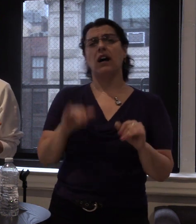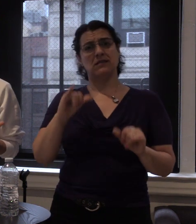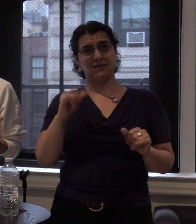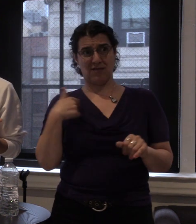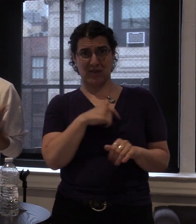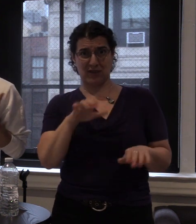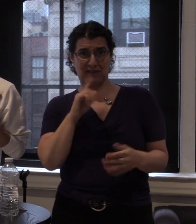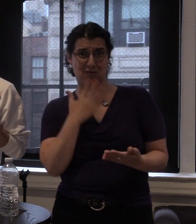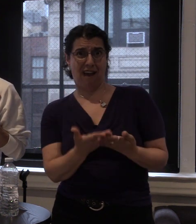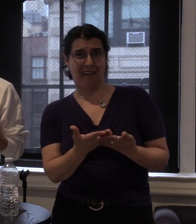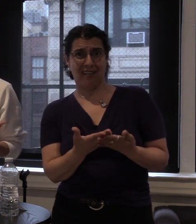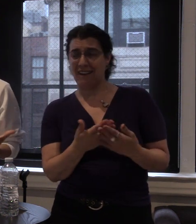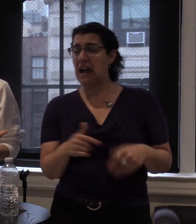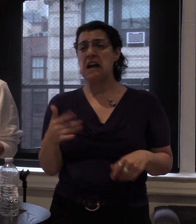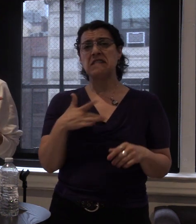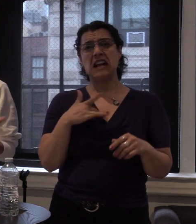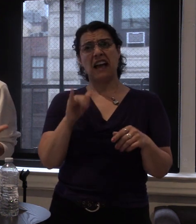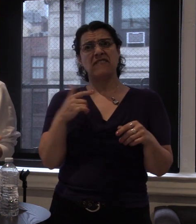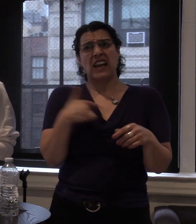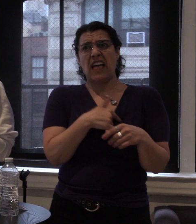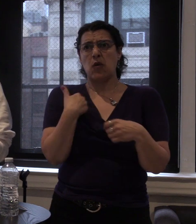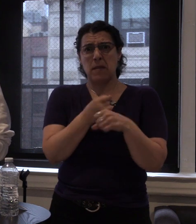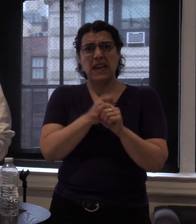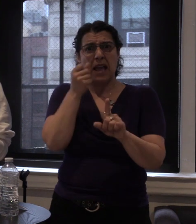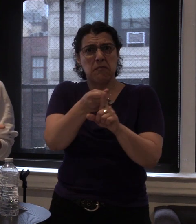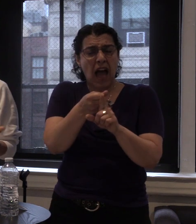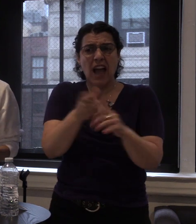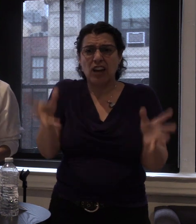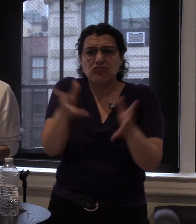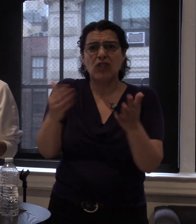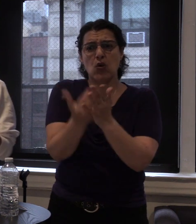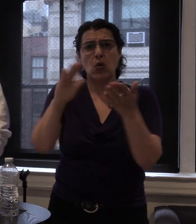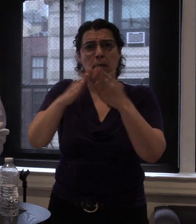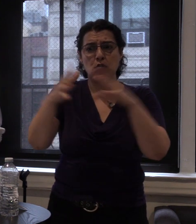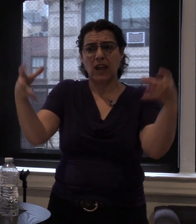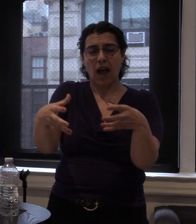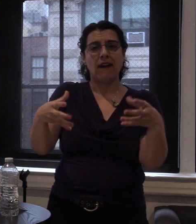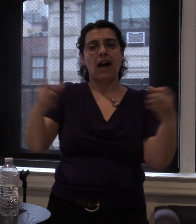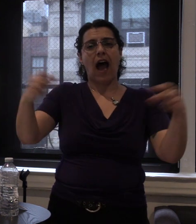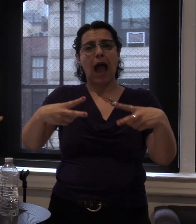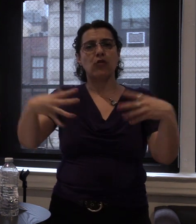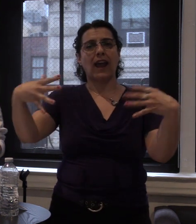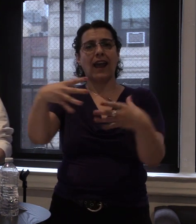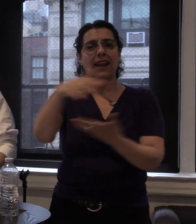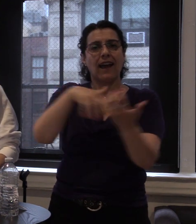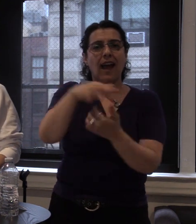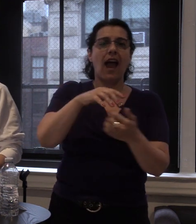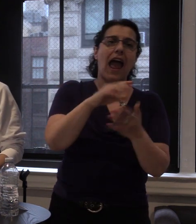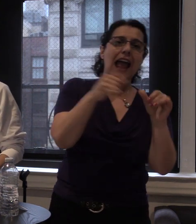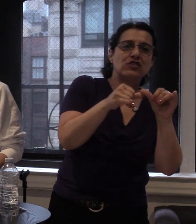quite well in the sense that I feel like we're making impact and fostering a new community of hybrid engineers and designers,